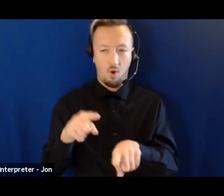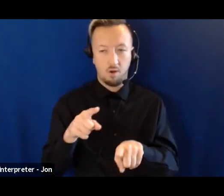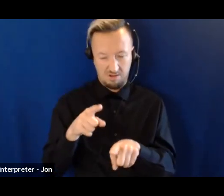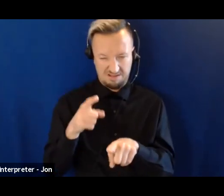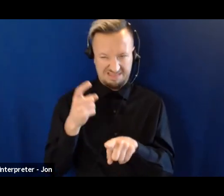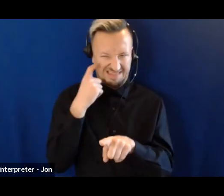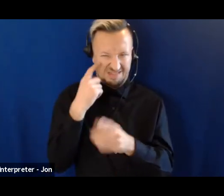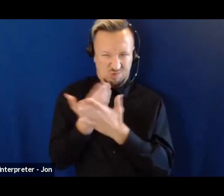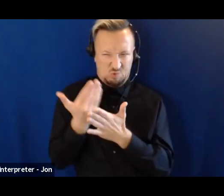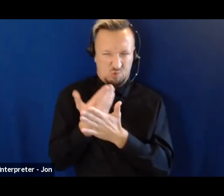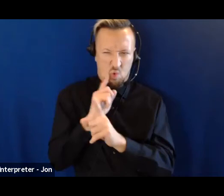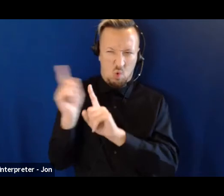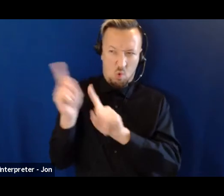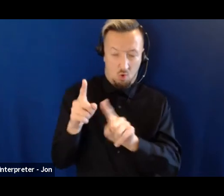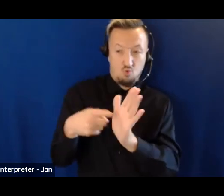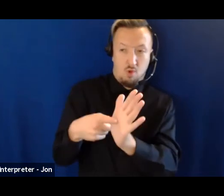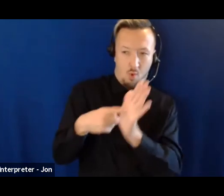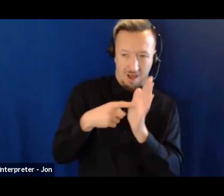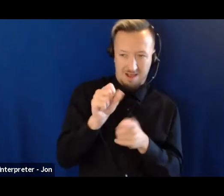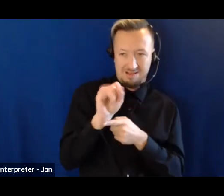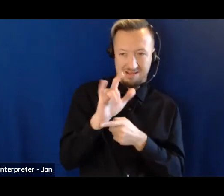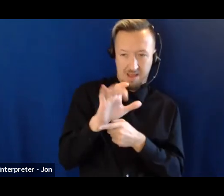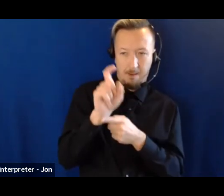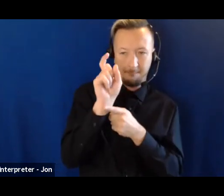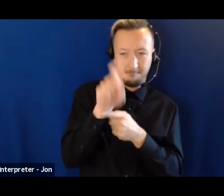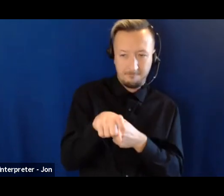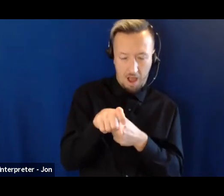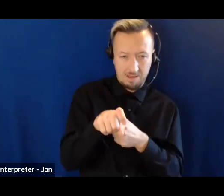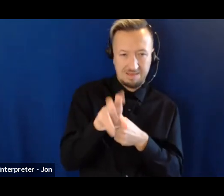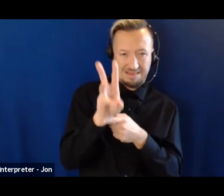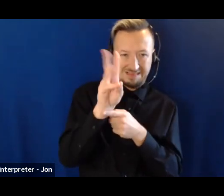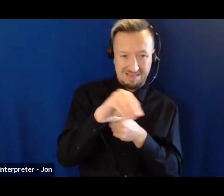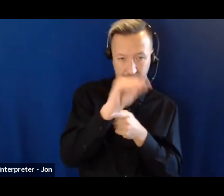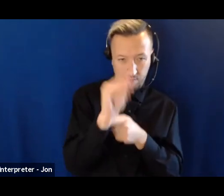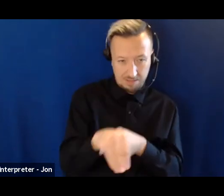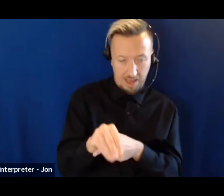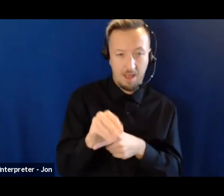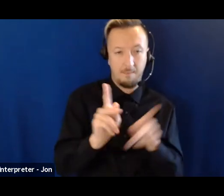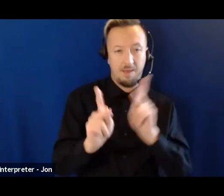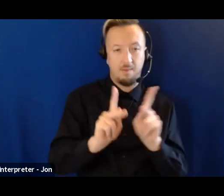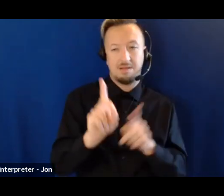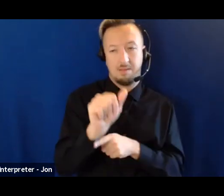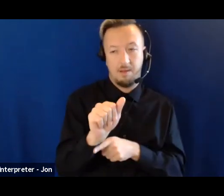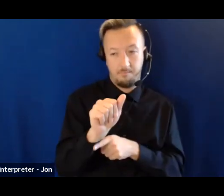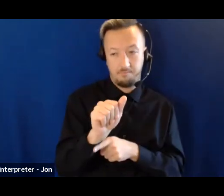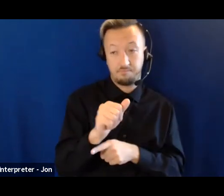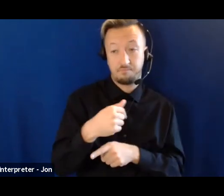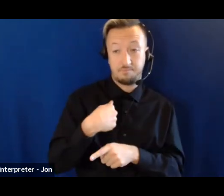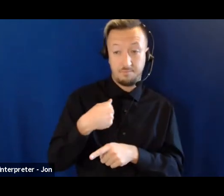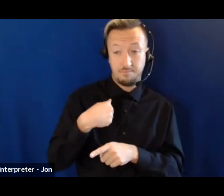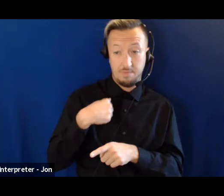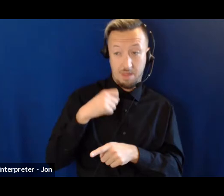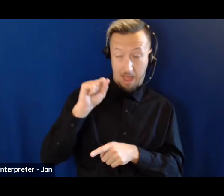just received requires the SILC to be composed of 60% people with disabilities. When I asked about